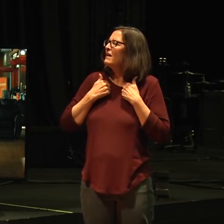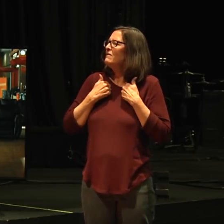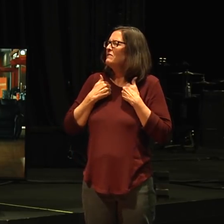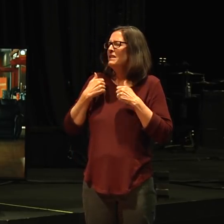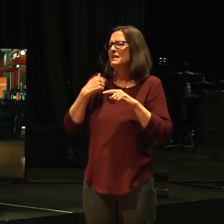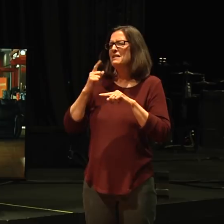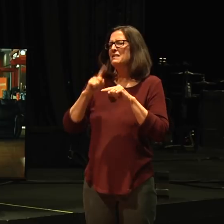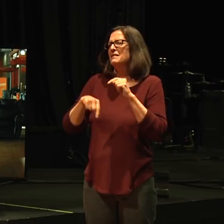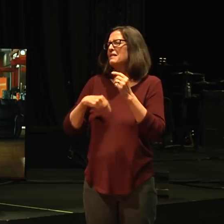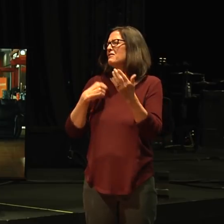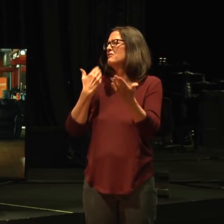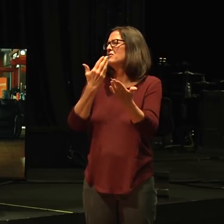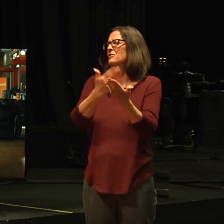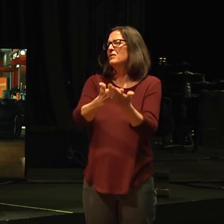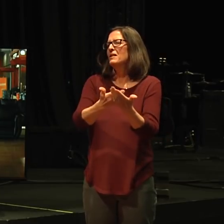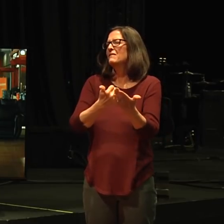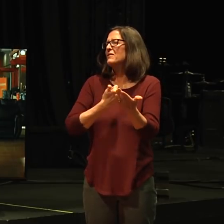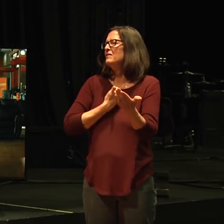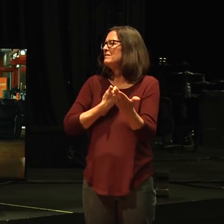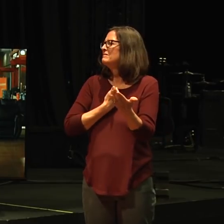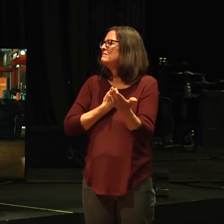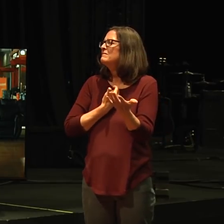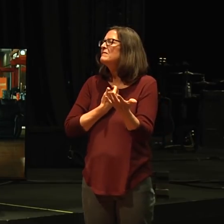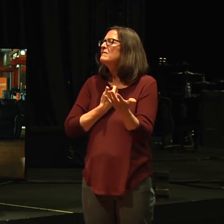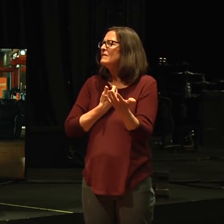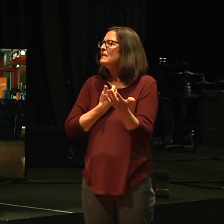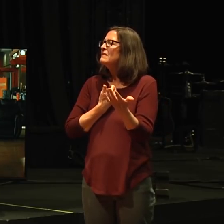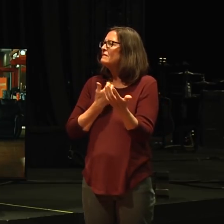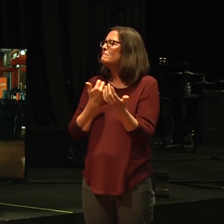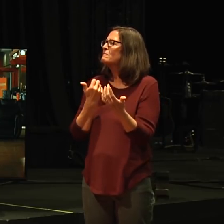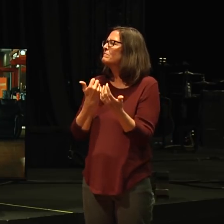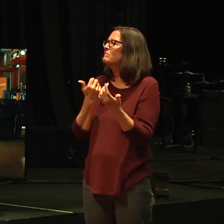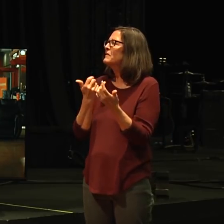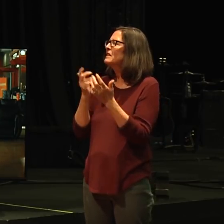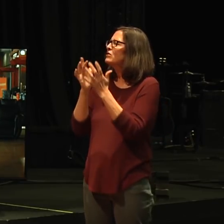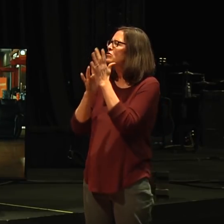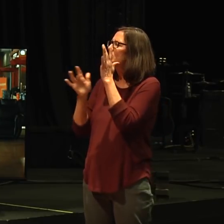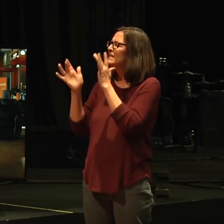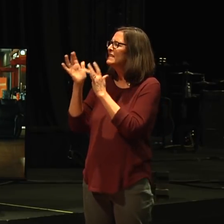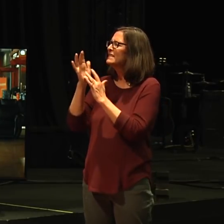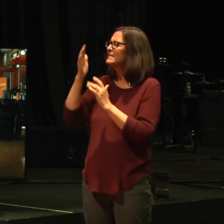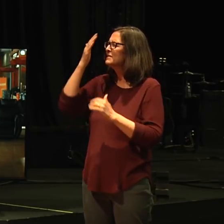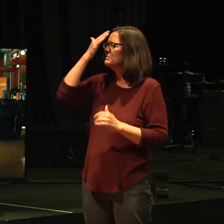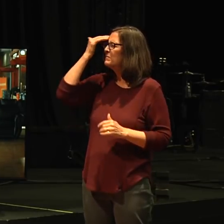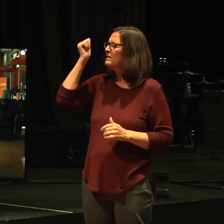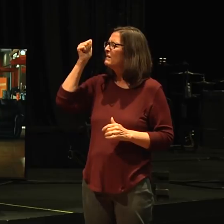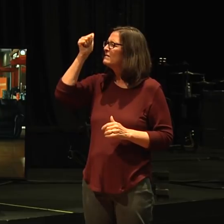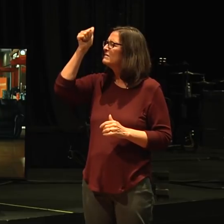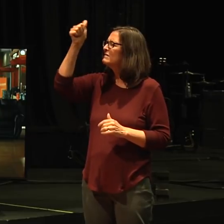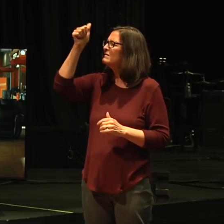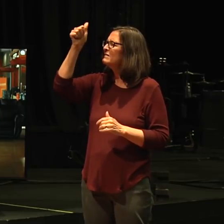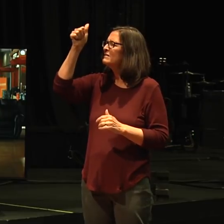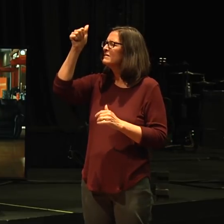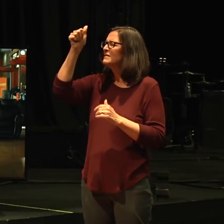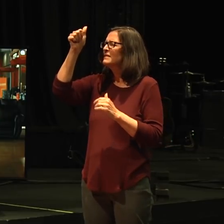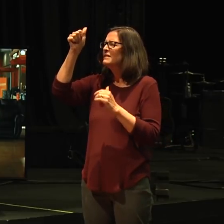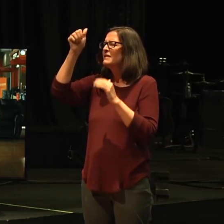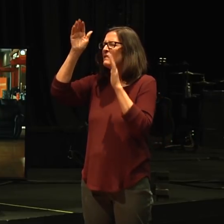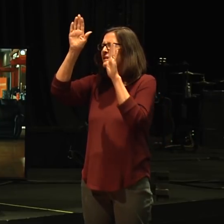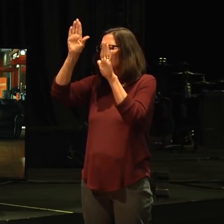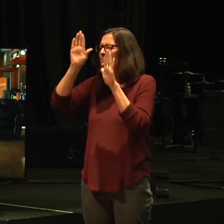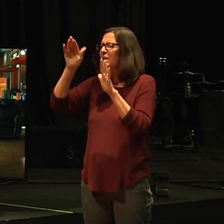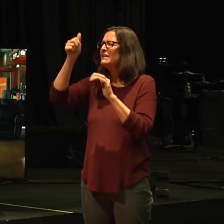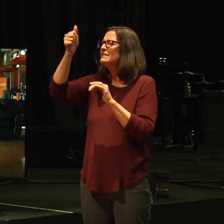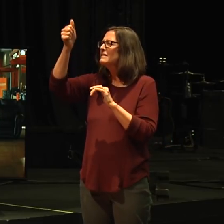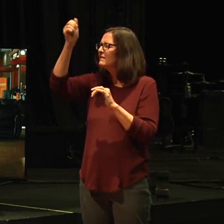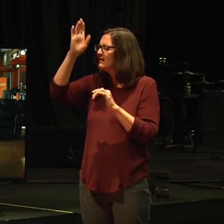make it to shore by myself. And Jesus, because of the kind of God that you are, the kind of God